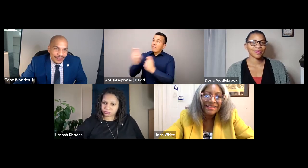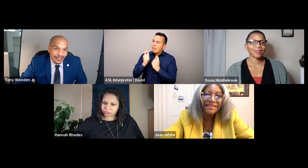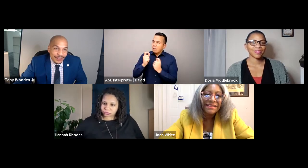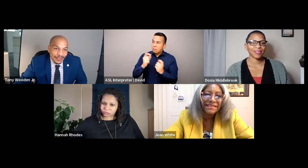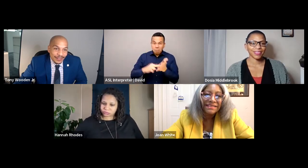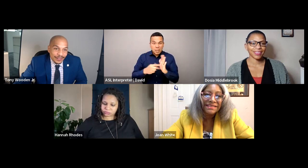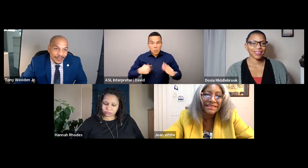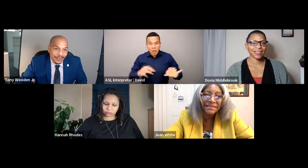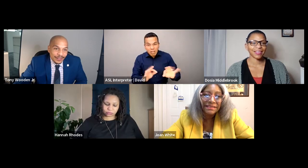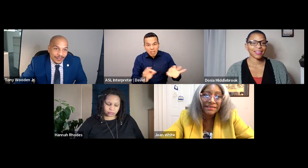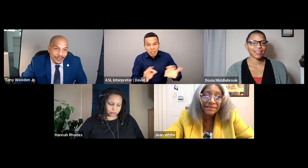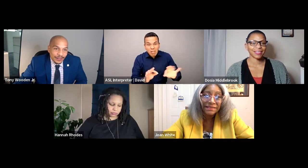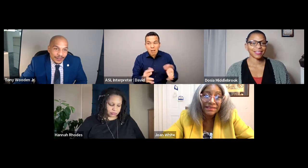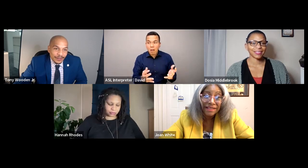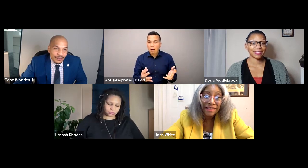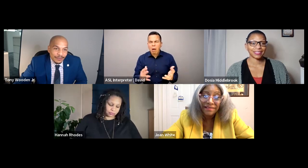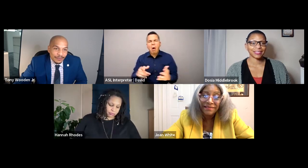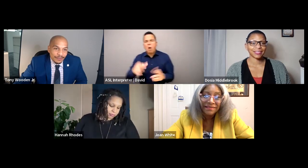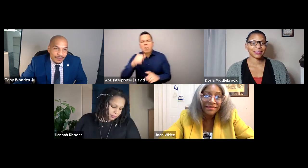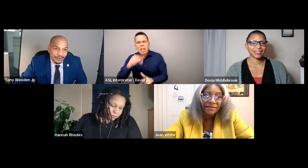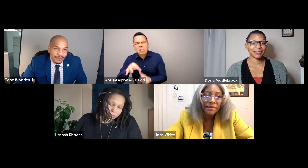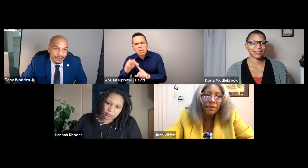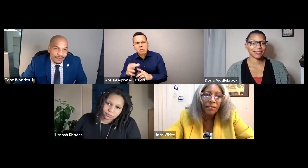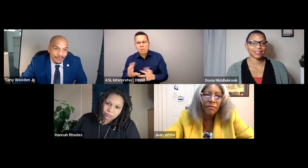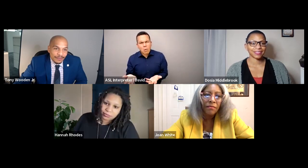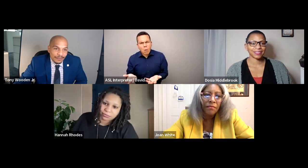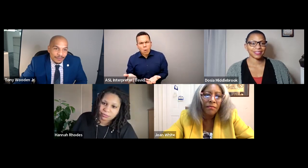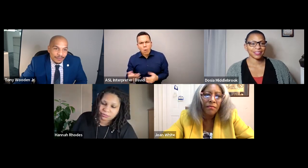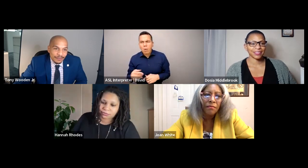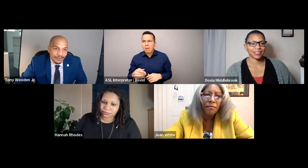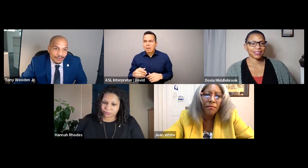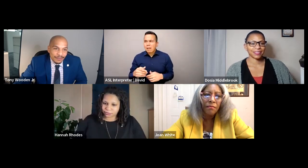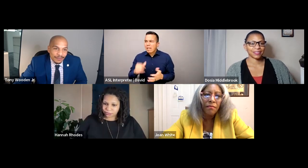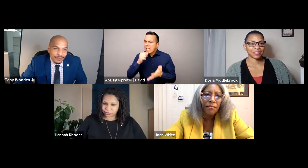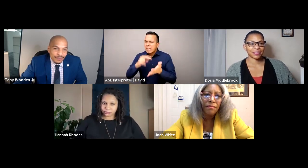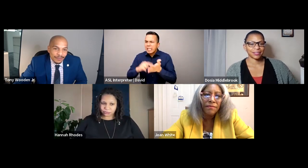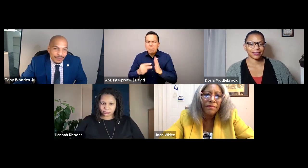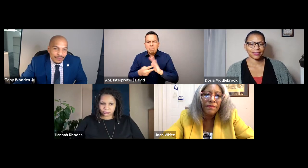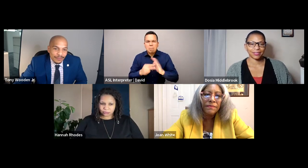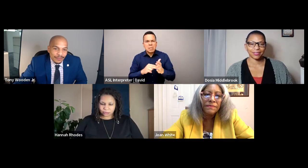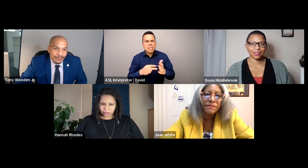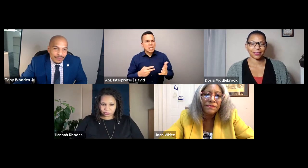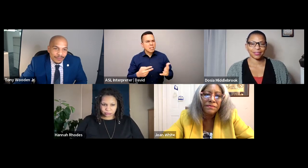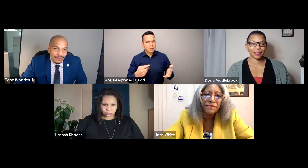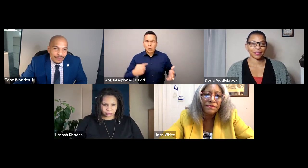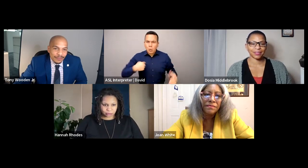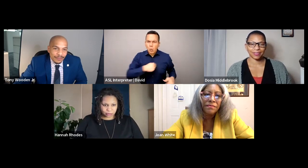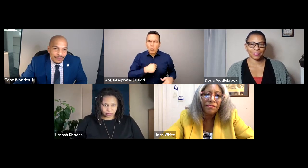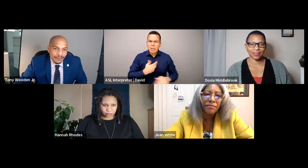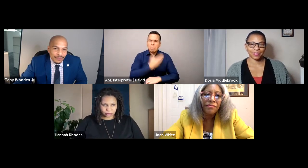that we're not special. It doesn't mean that we don't do the things that other people do. We actually do it better than them. And I